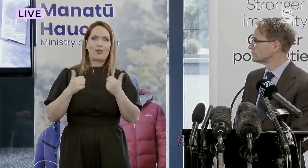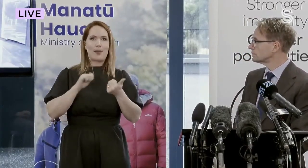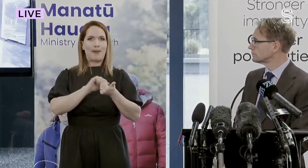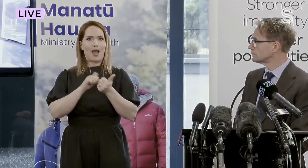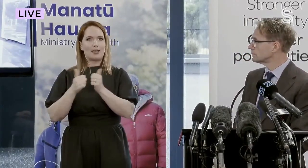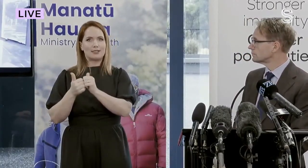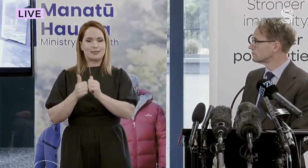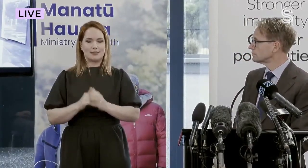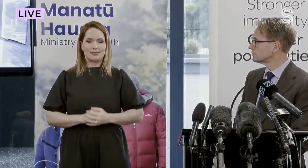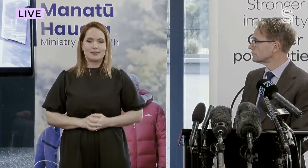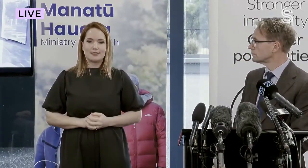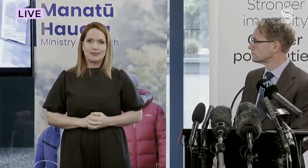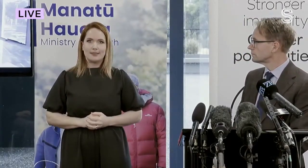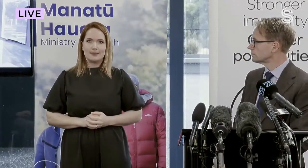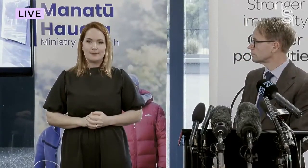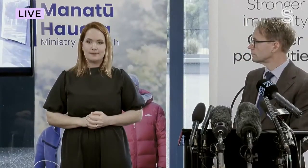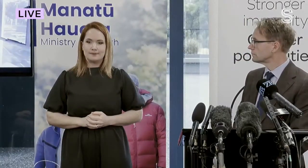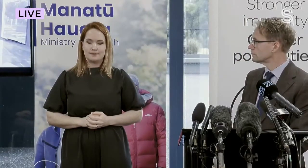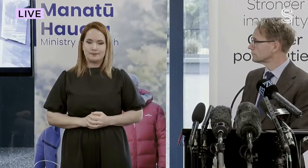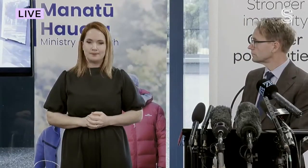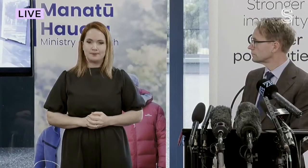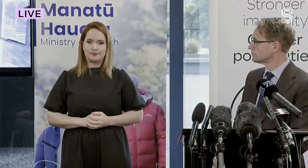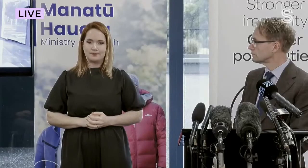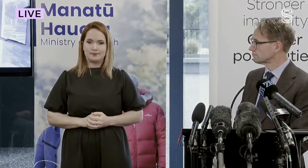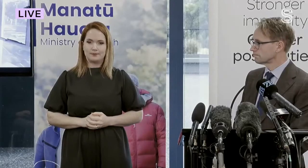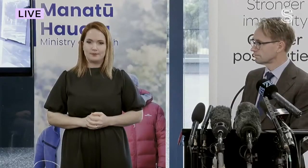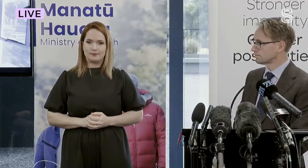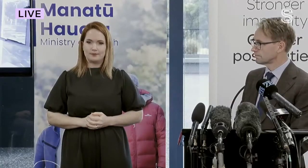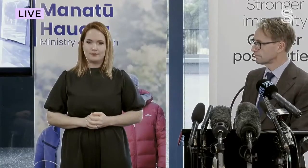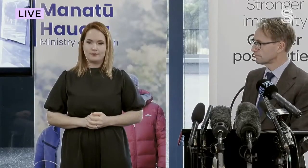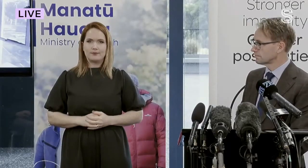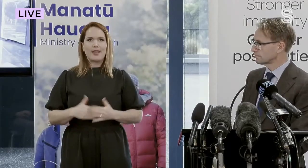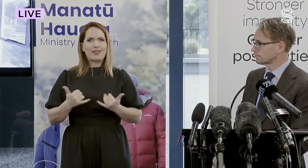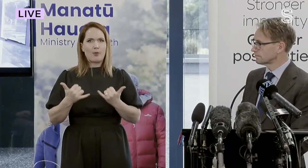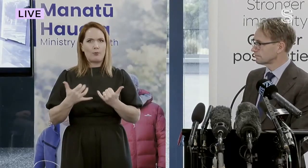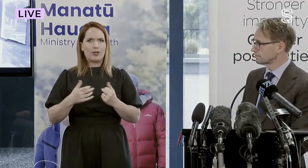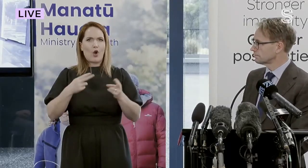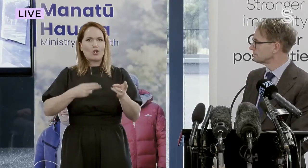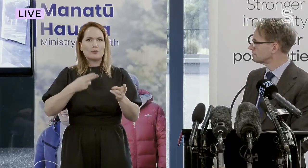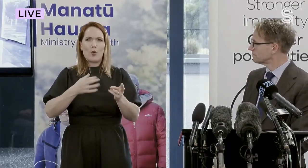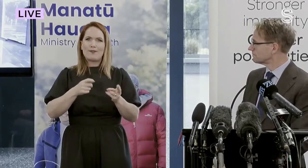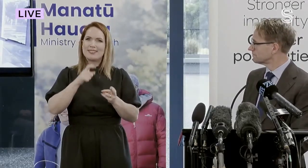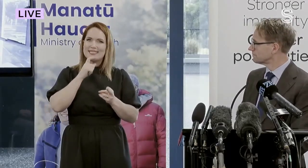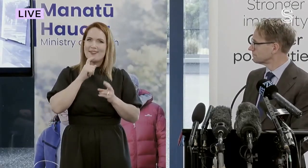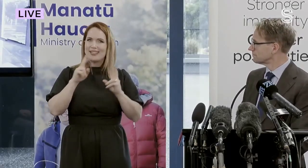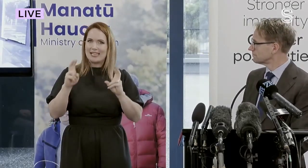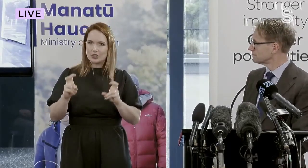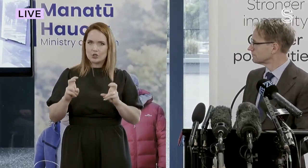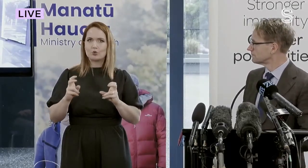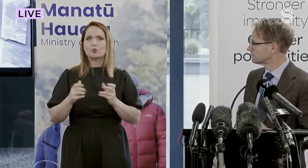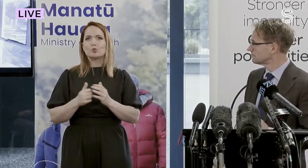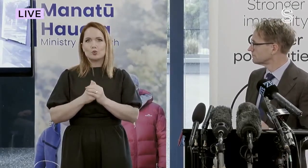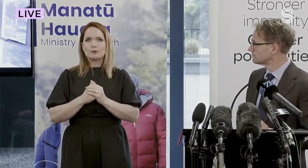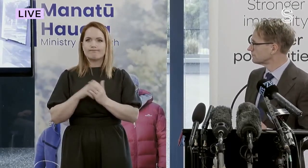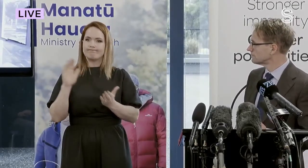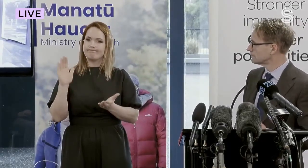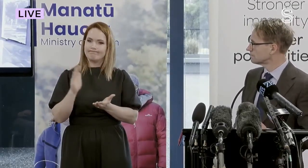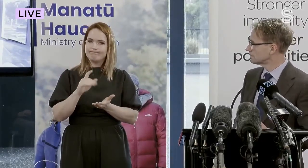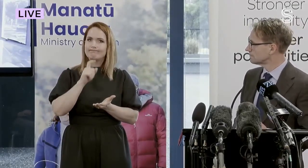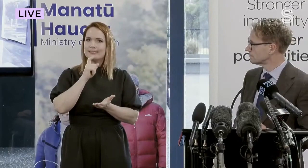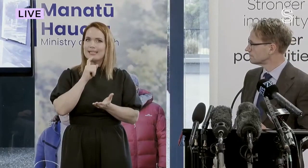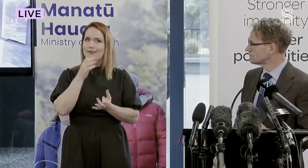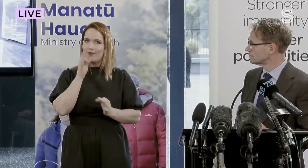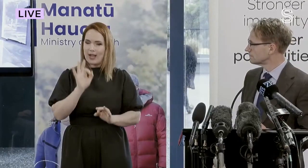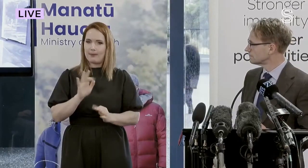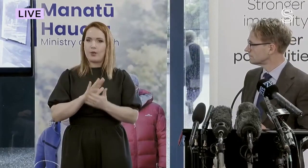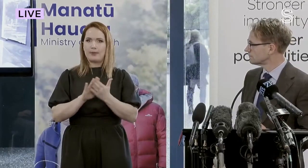that, to try and support the staffing issues that we are facing, we have been looking to